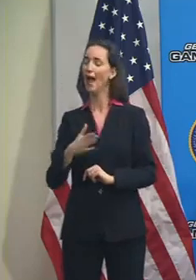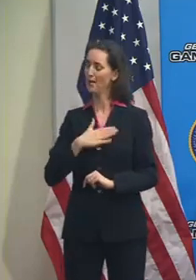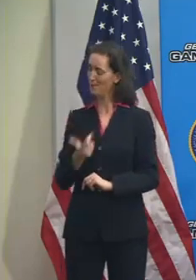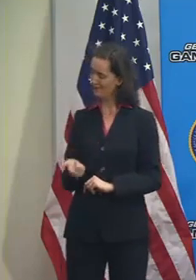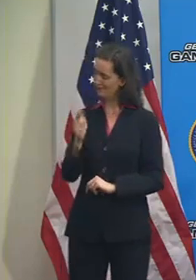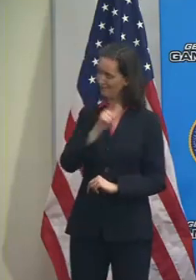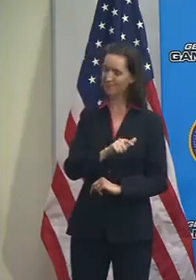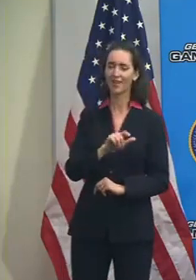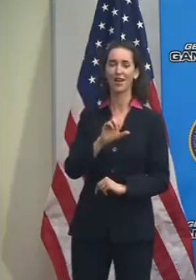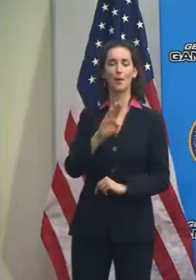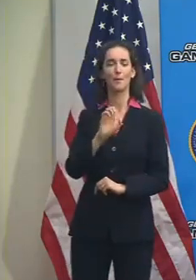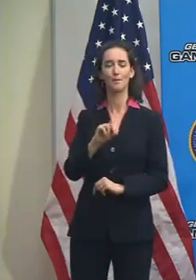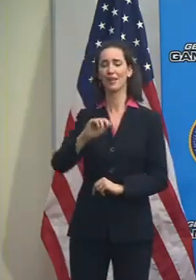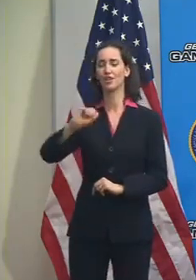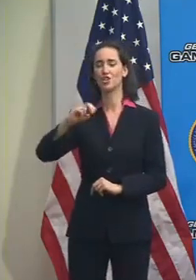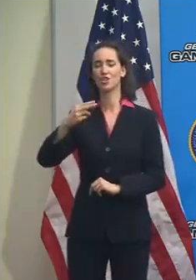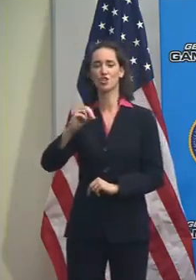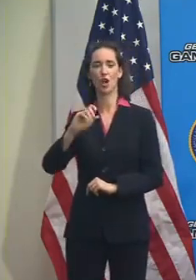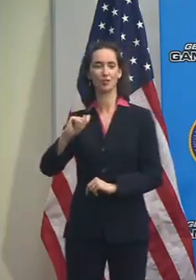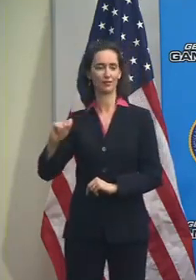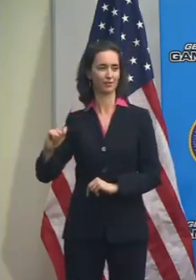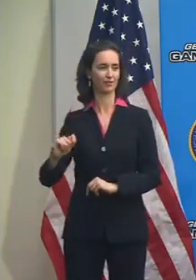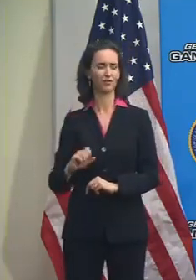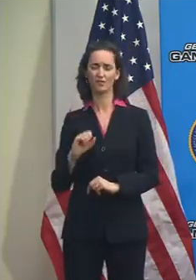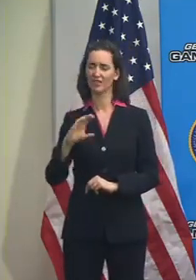podium to Ben Schott.